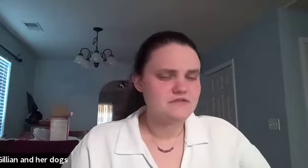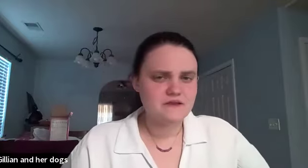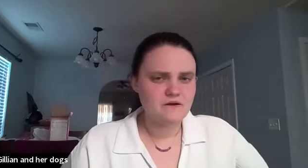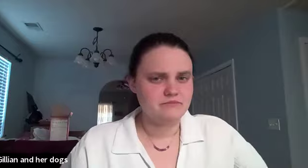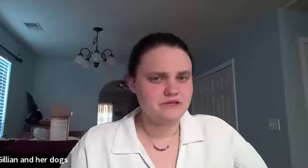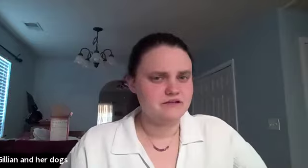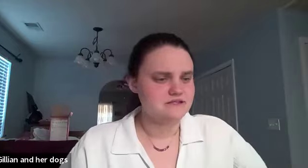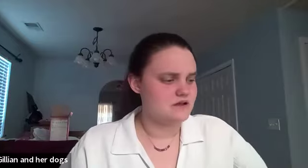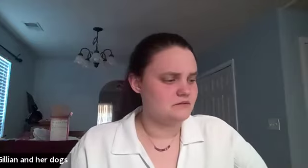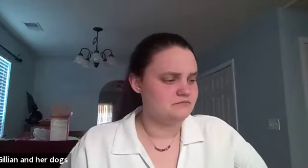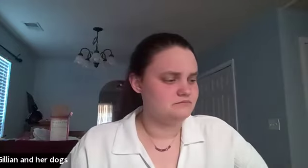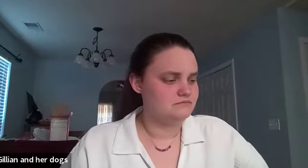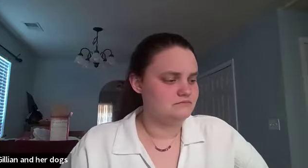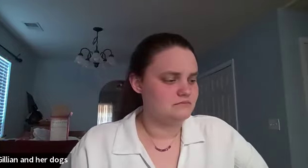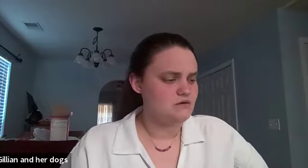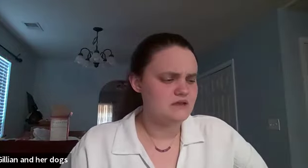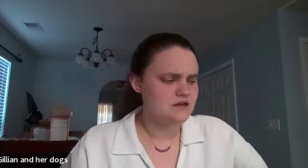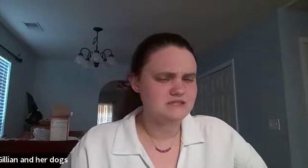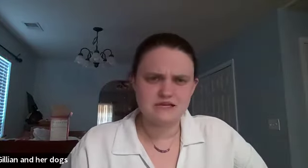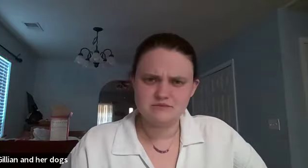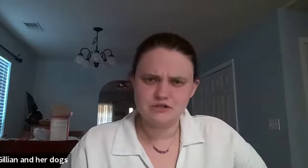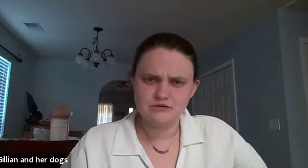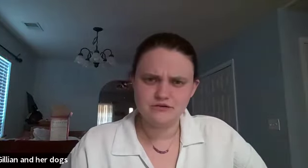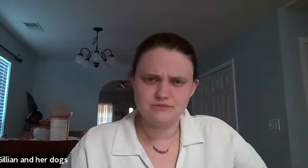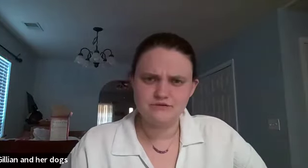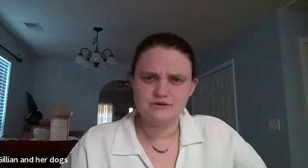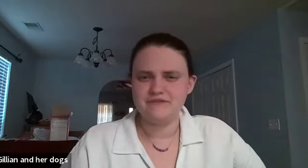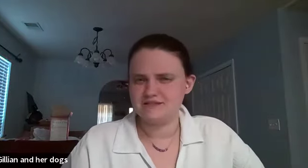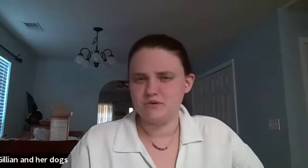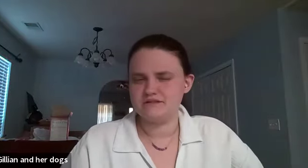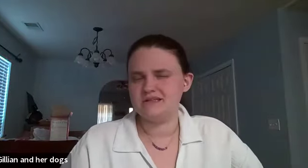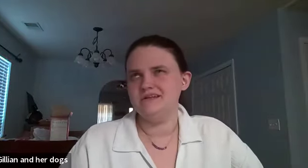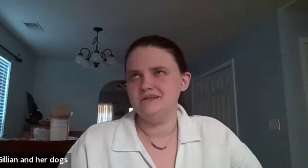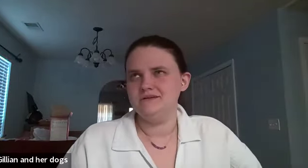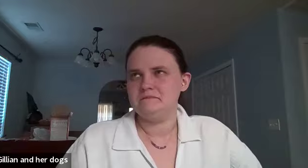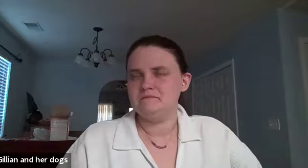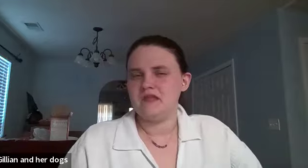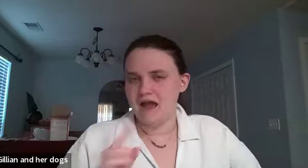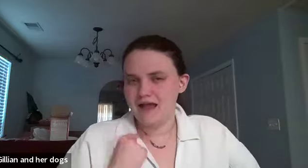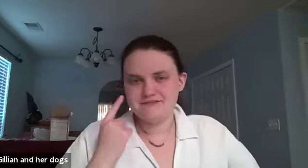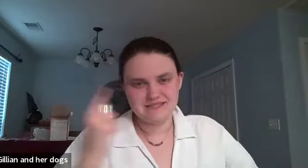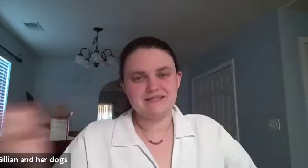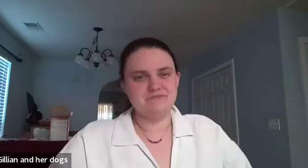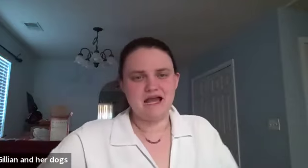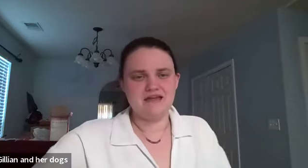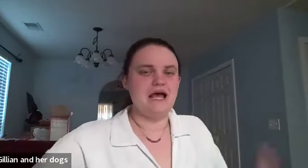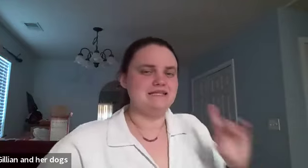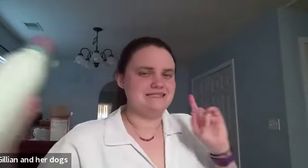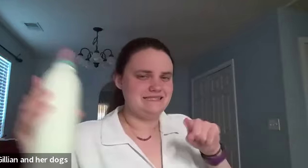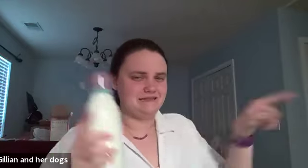having to think on it because I don't think anyone's asked about gluten free before. That's why I was like, I've seen it, but I hadn't seen